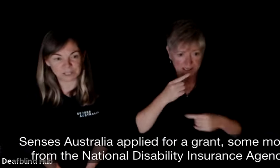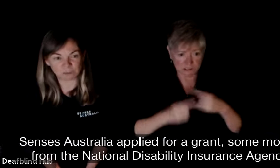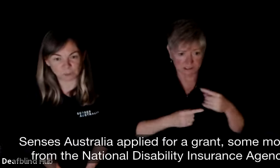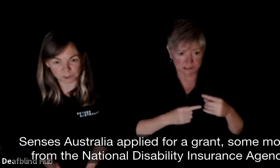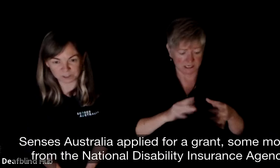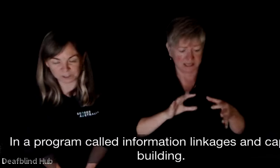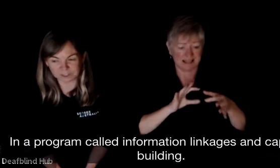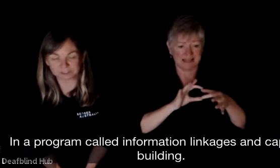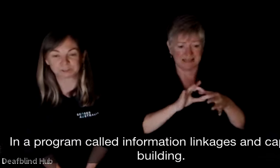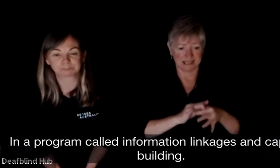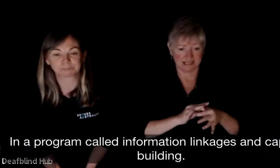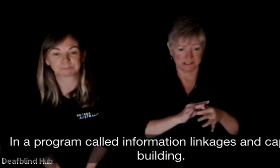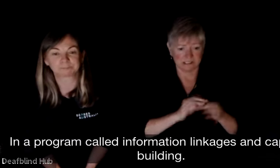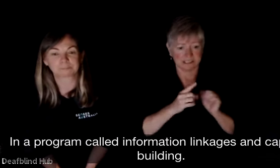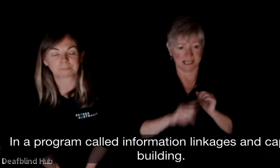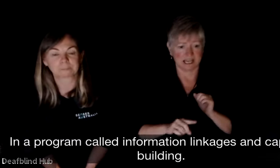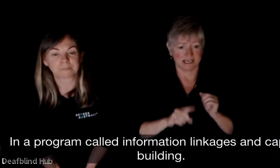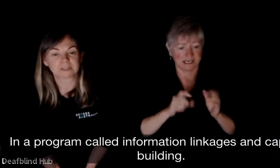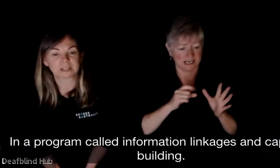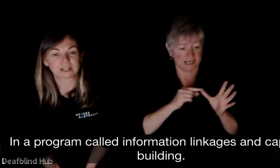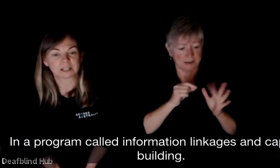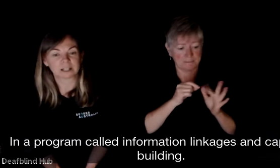of big words.